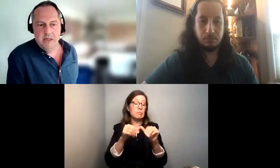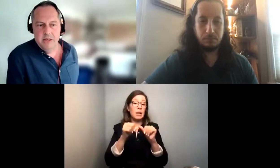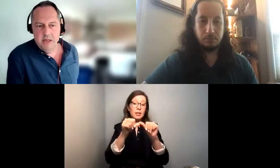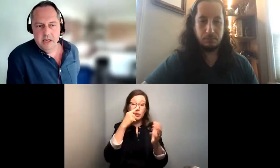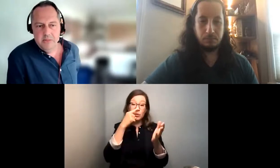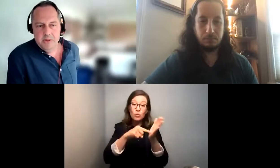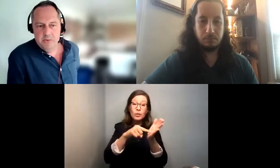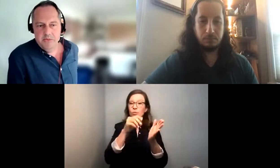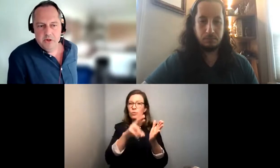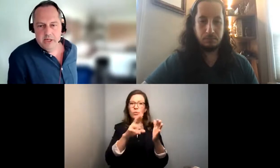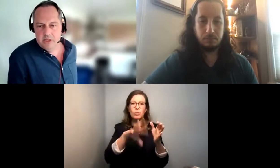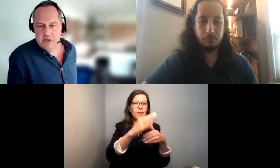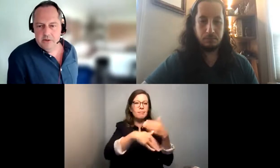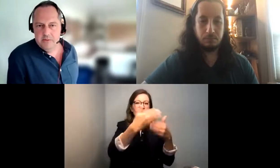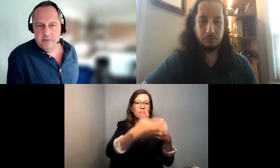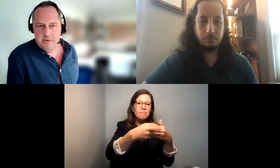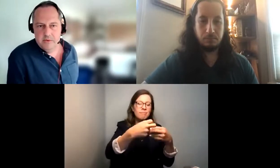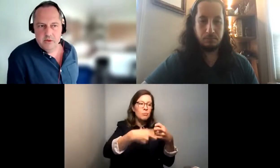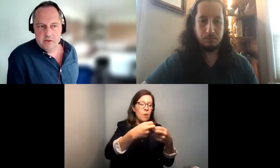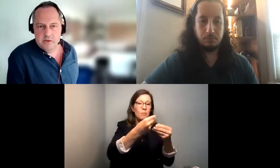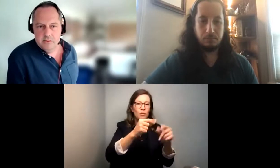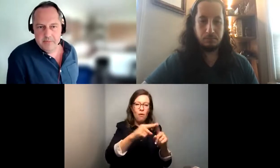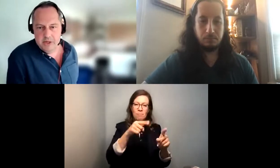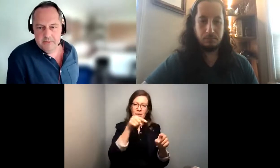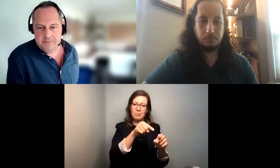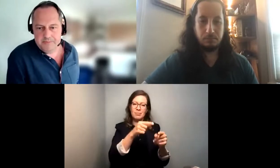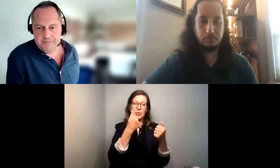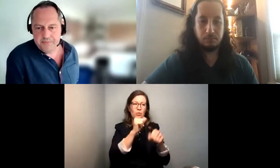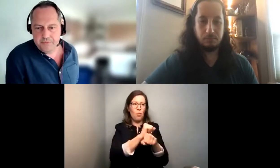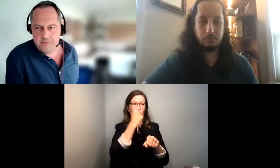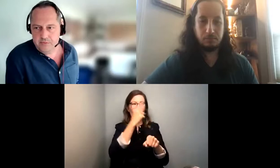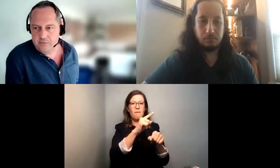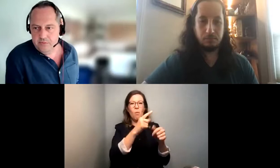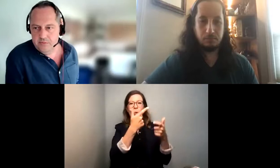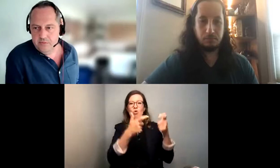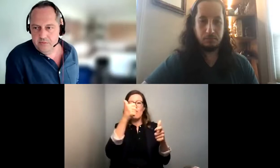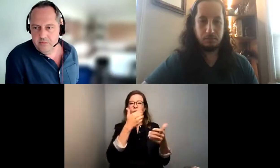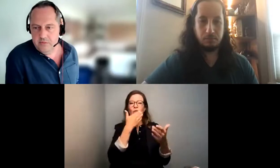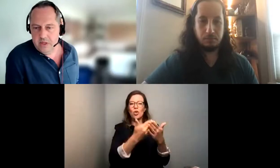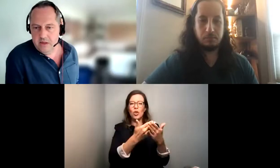problem, but it would be for the greater good, not to make money.